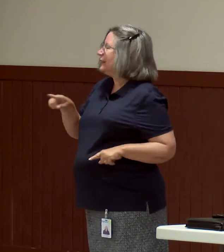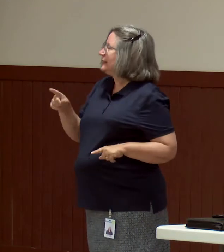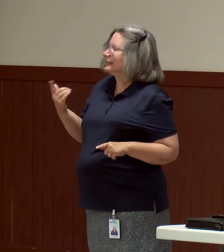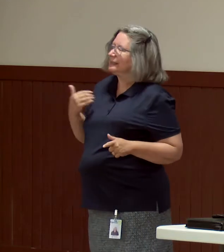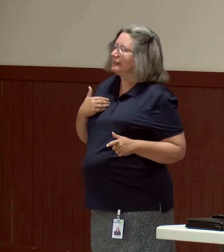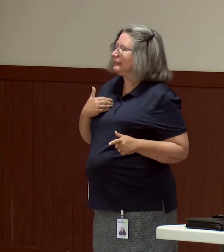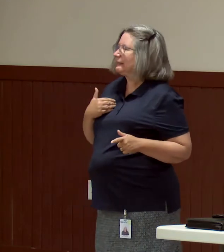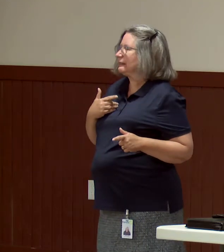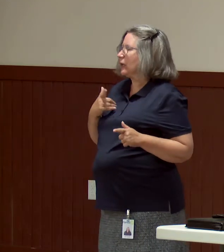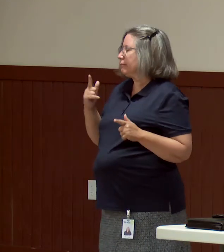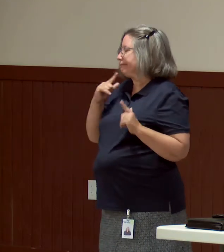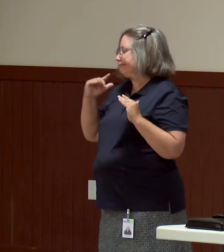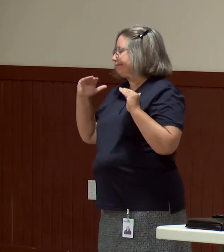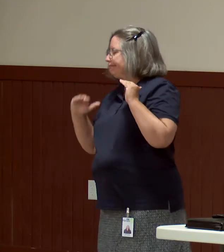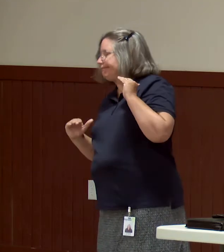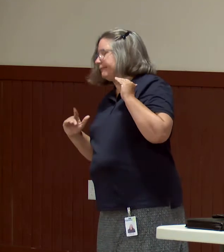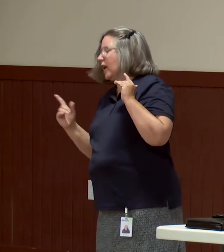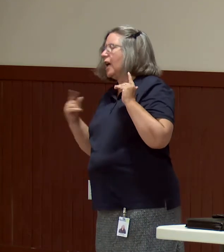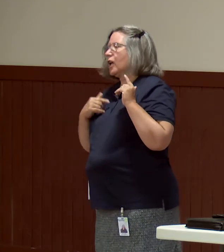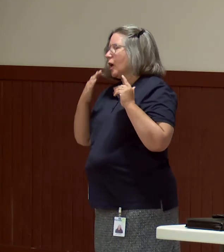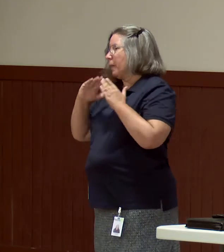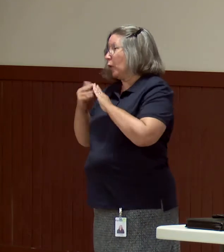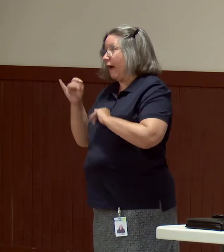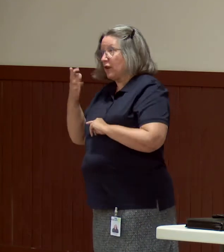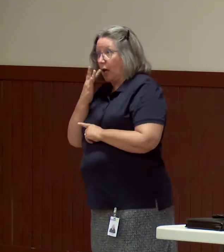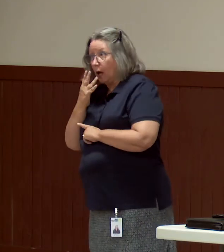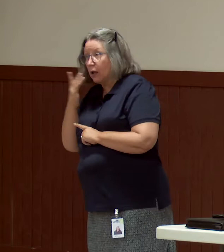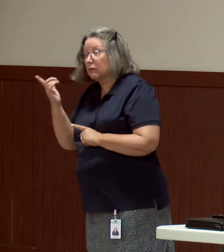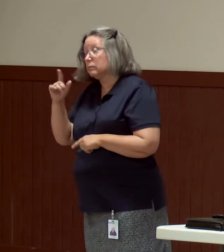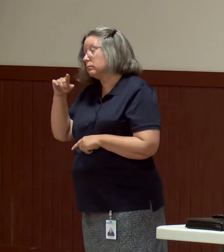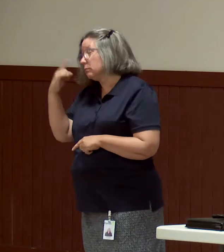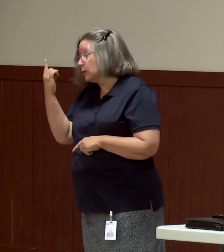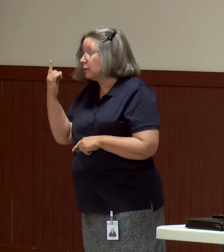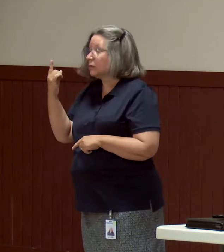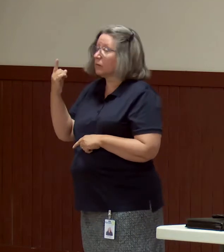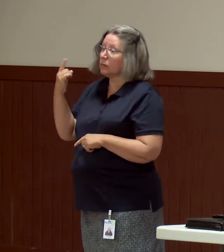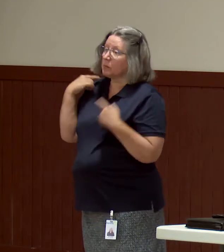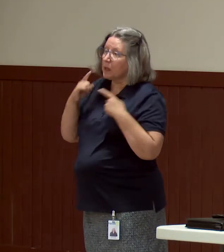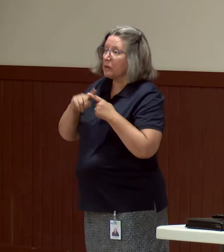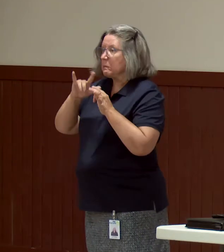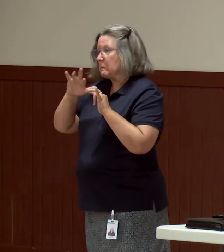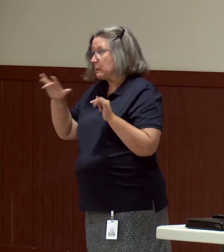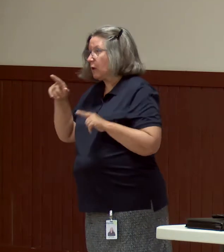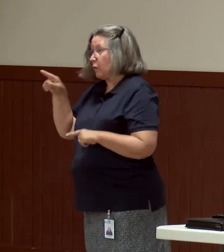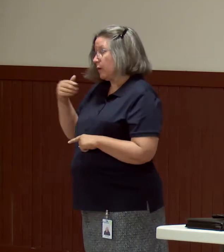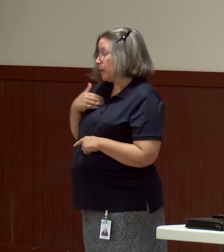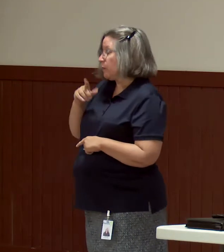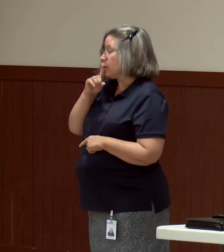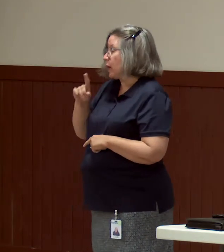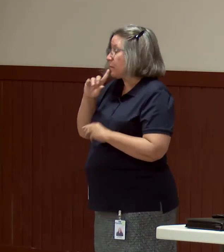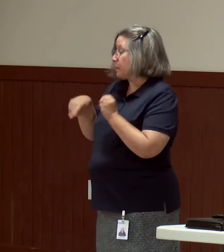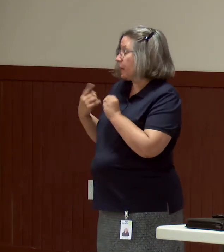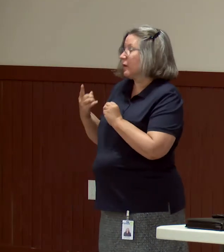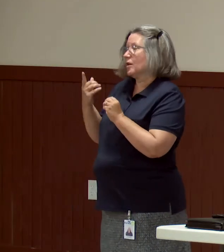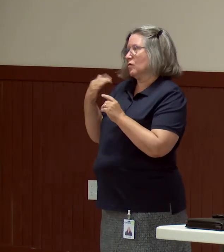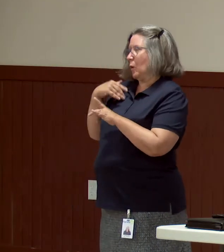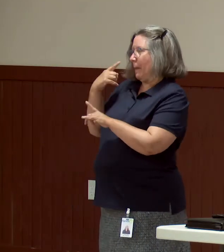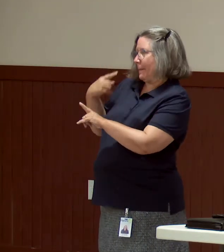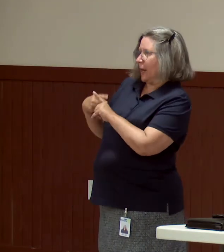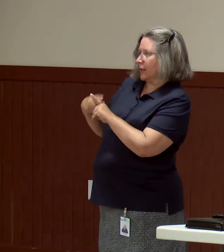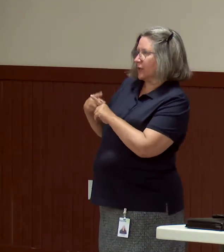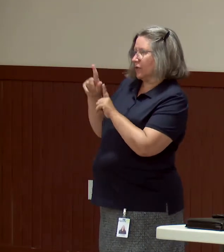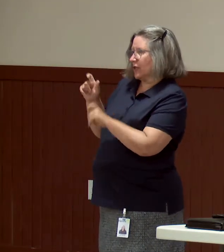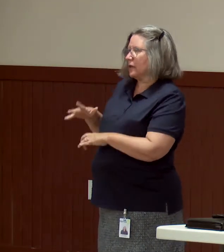impacts economically, communities of color, were disparately impacted by the pandemic when you look at the amount of positive tests and things like that.